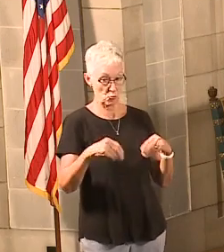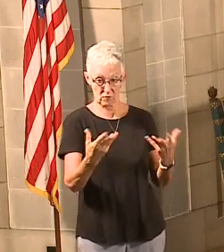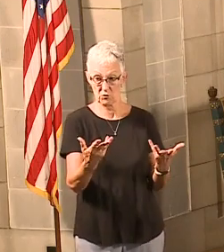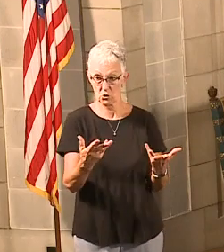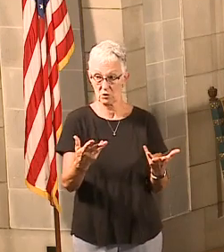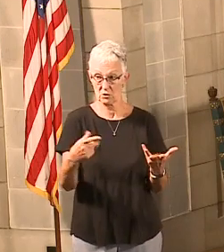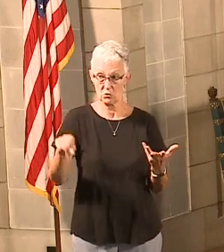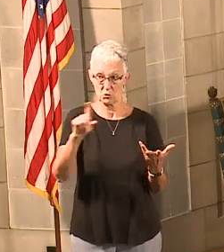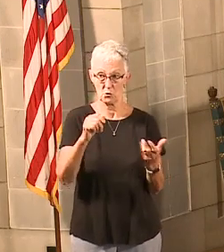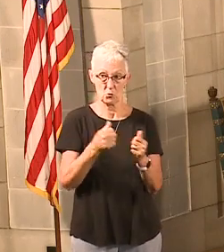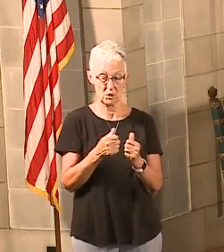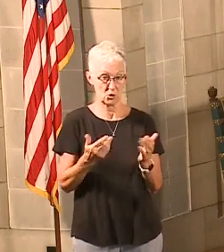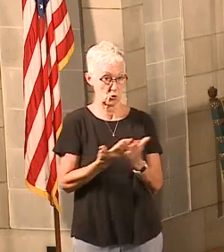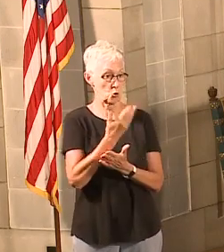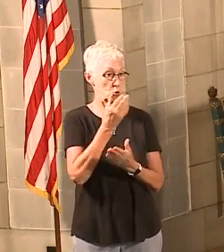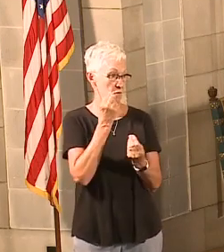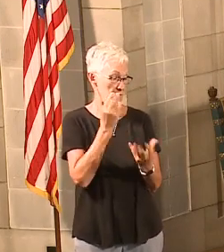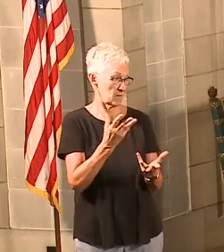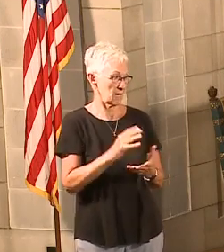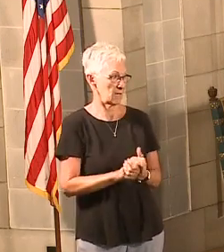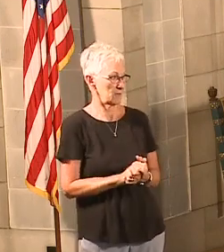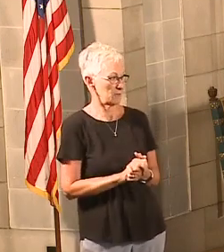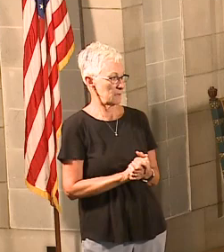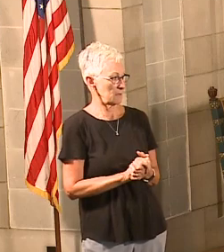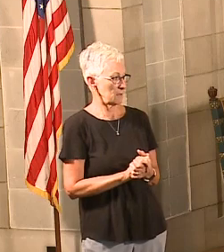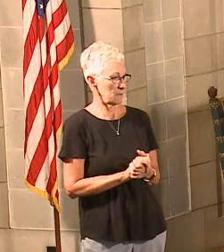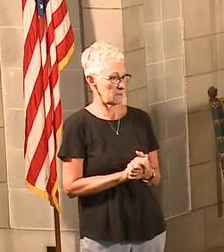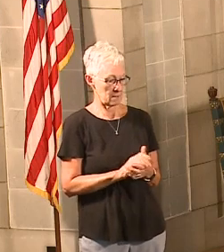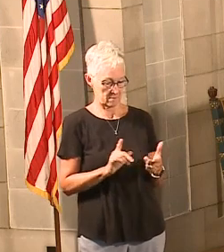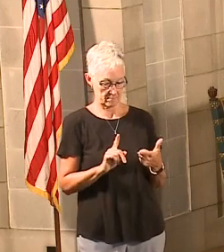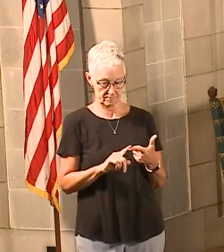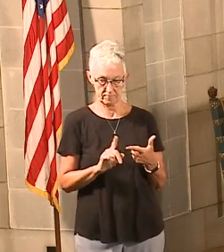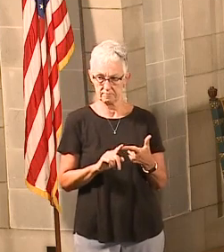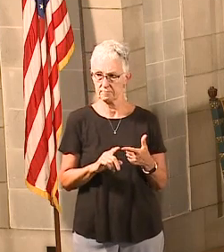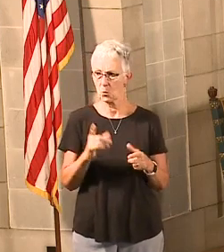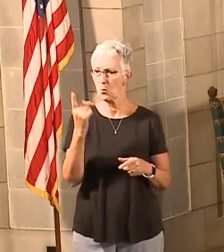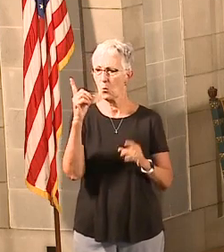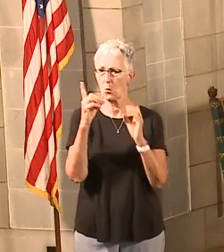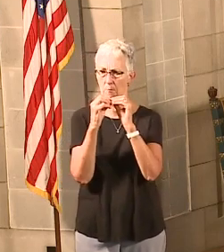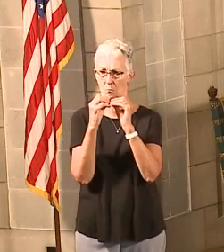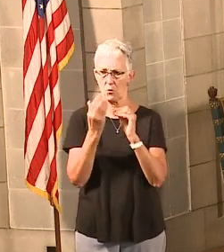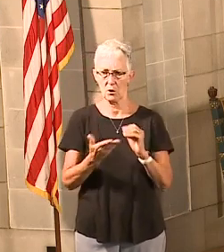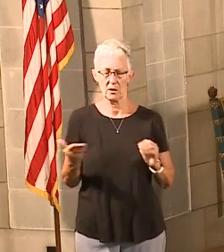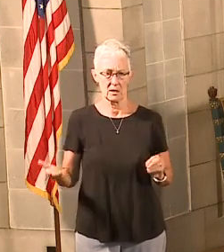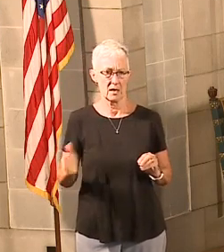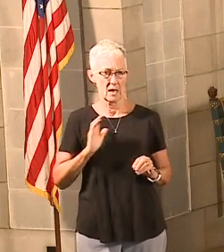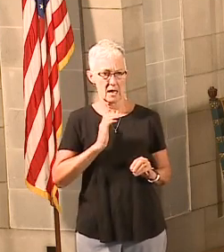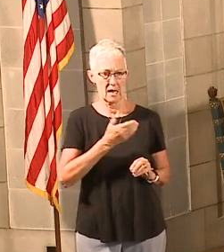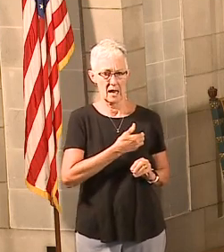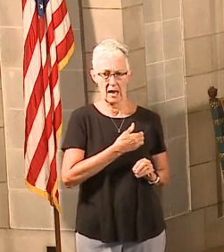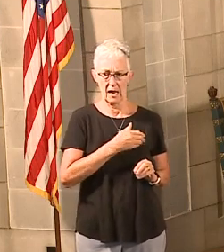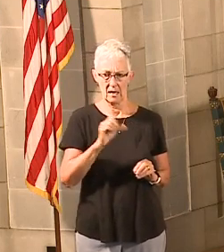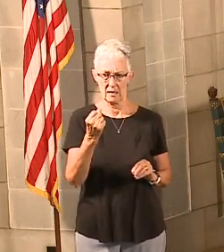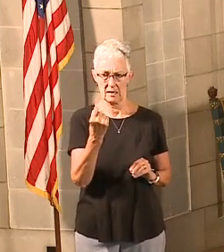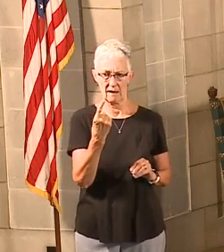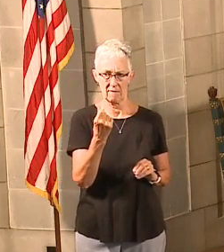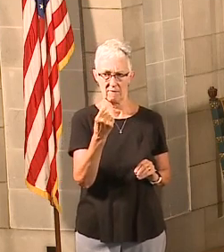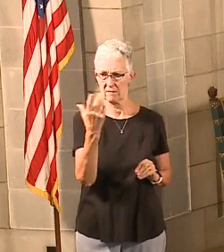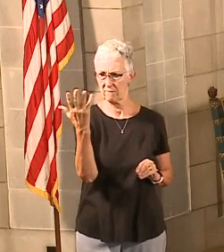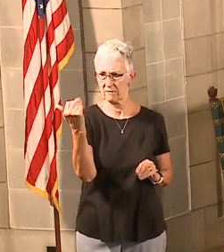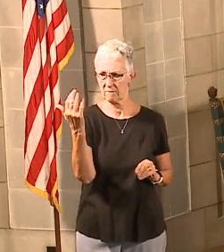One last item that Danette had asked me to provide an update on was regarding the status of our demonstration waiver application, the 1115